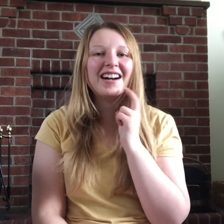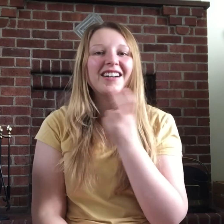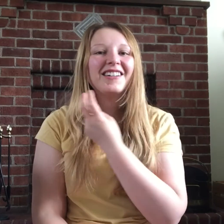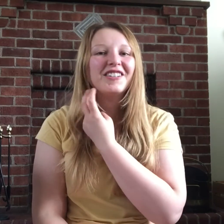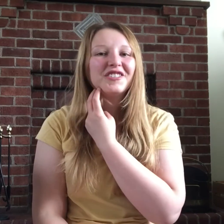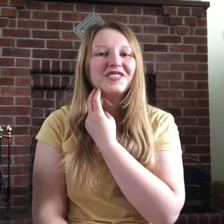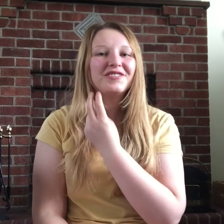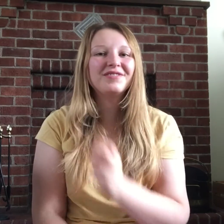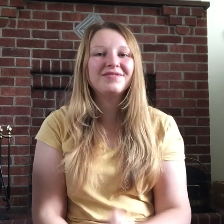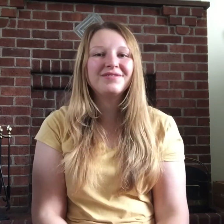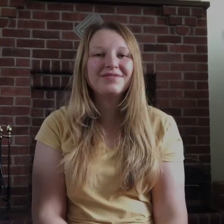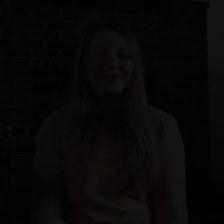Uncle.